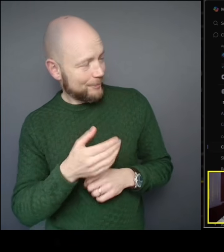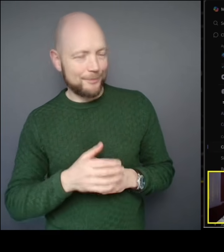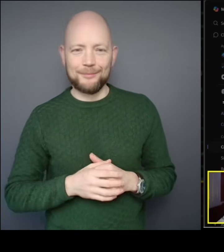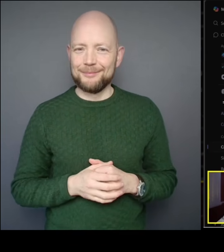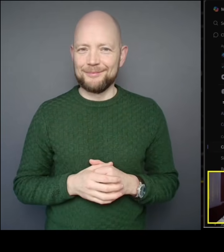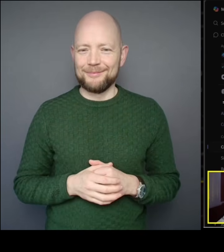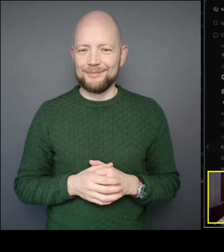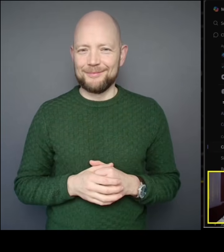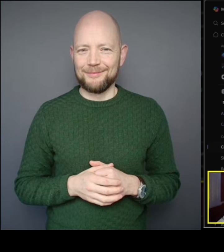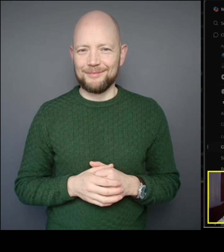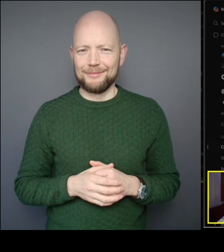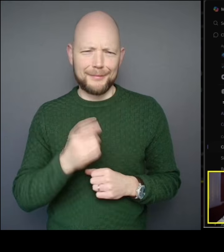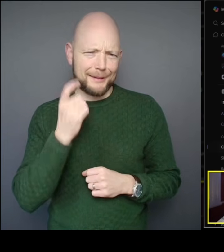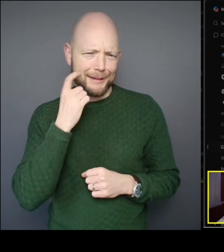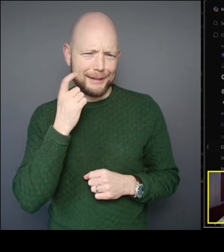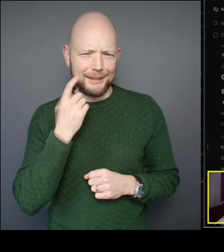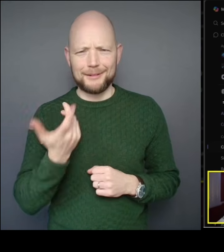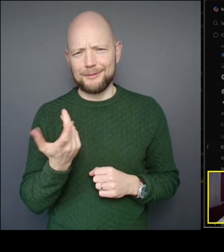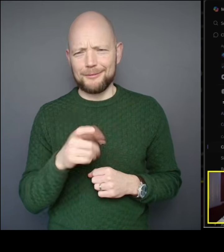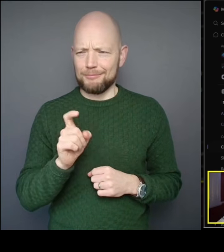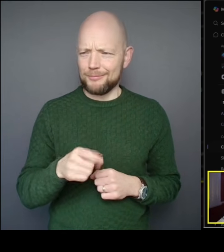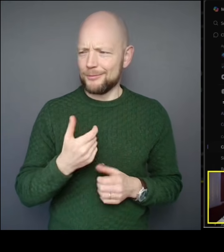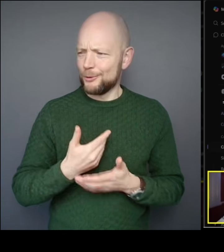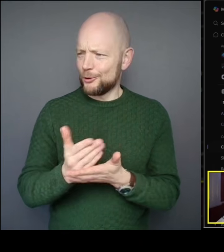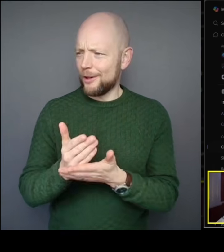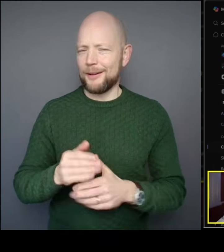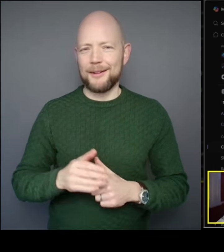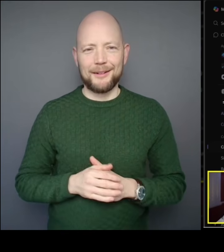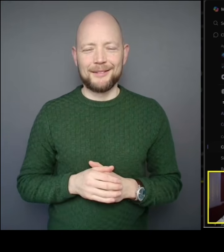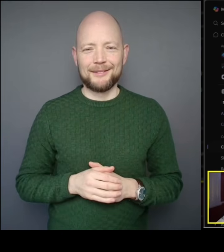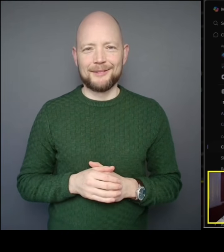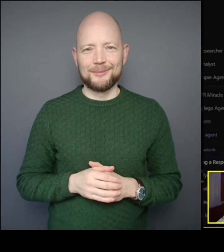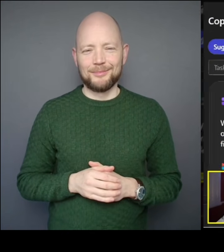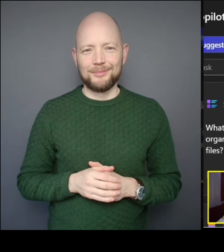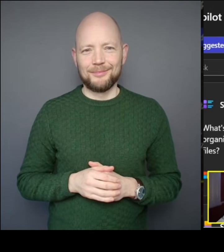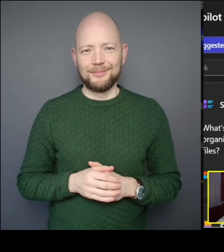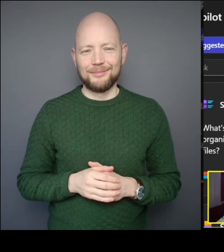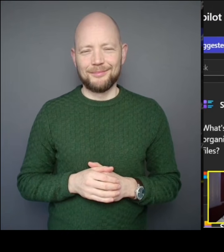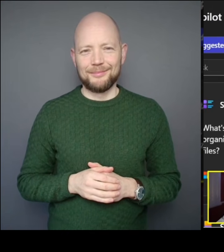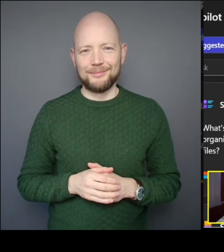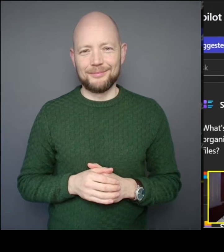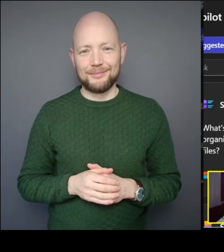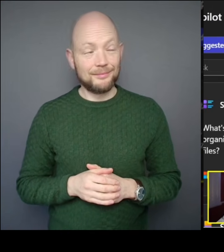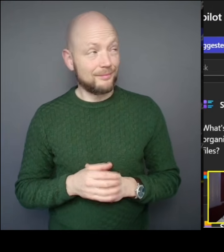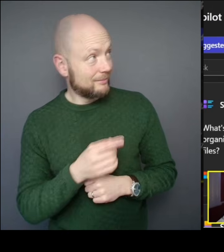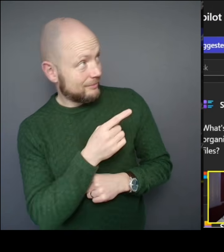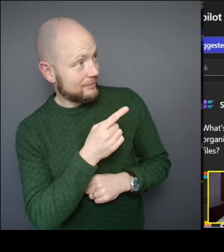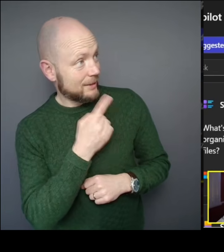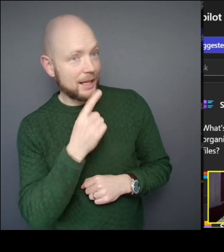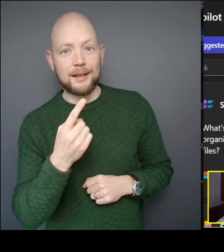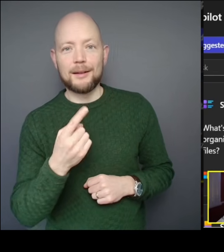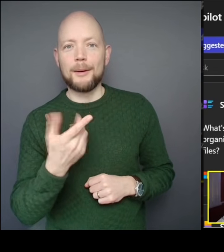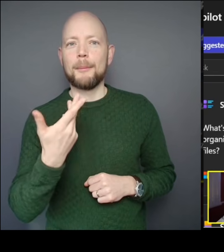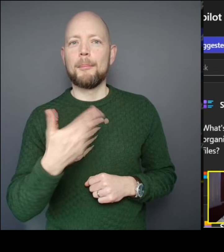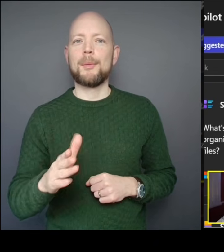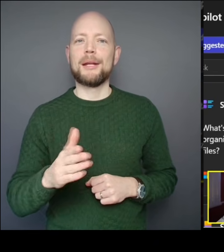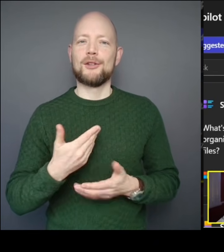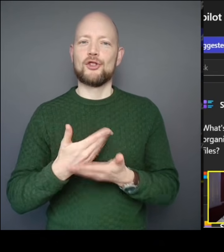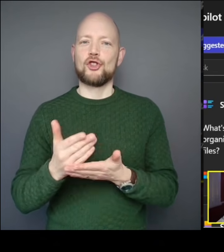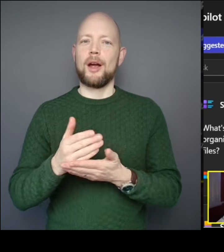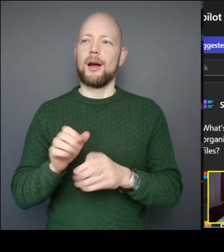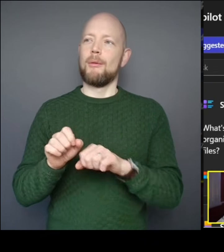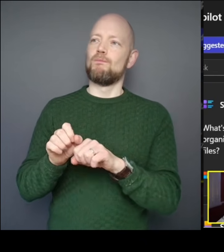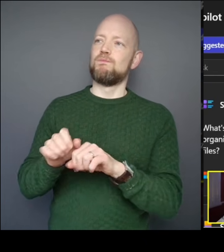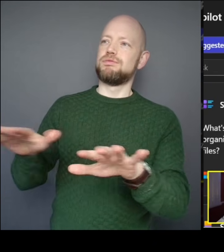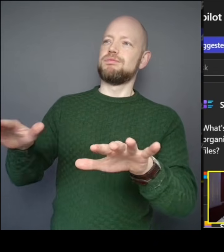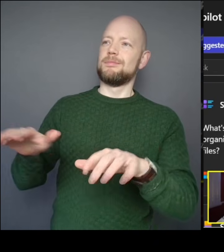with the engineering team, I just select share, and now you can see up here, it says that the prompt was shared with the